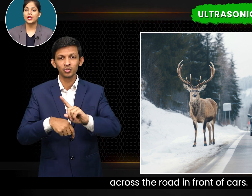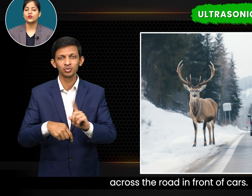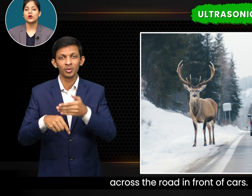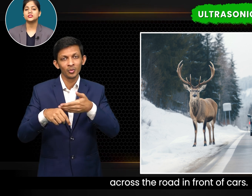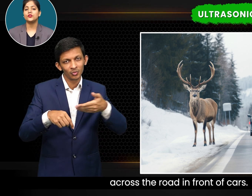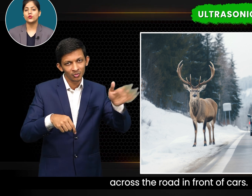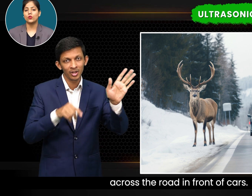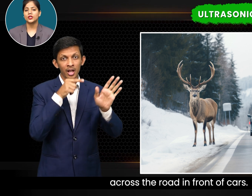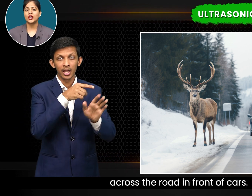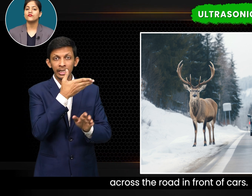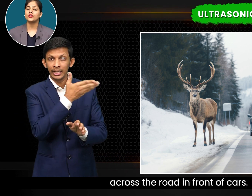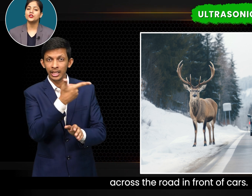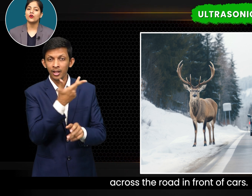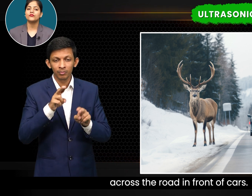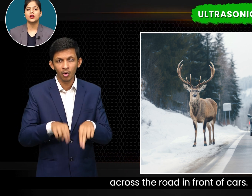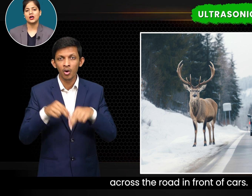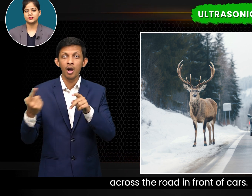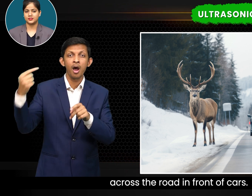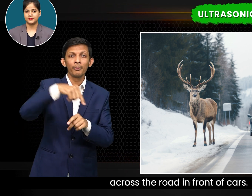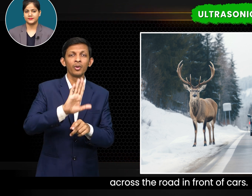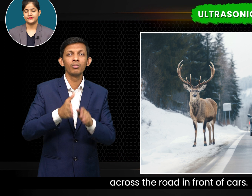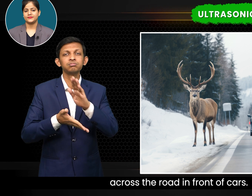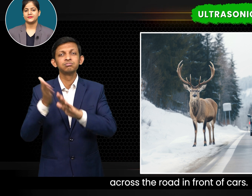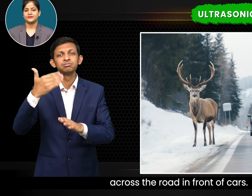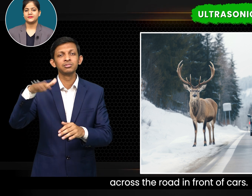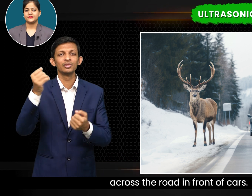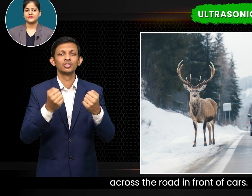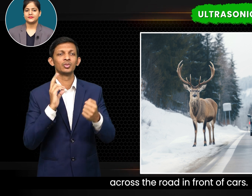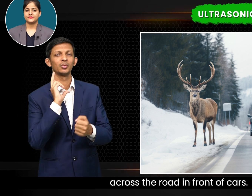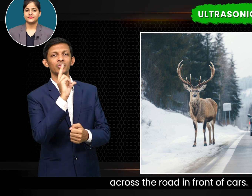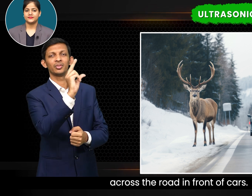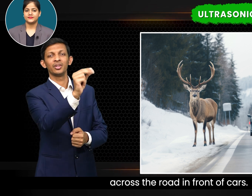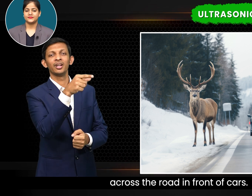leap across the road in front of cars.